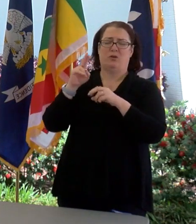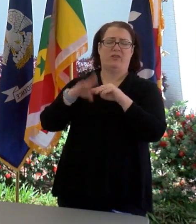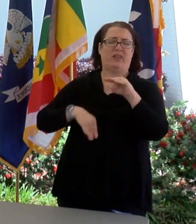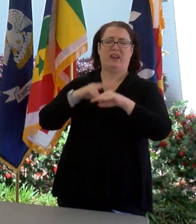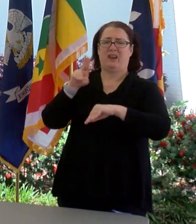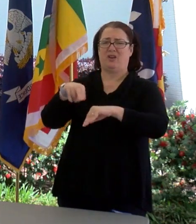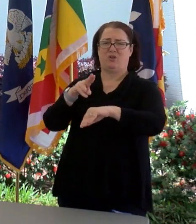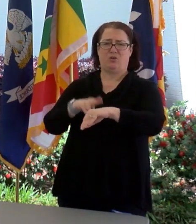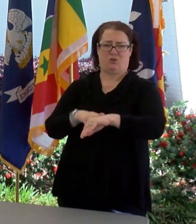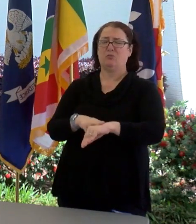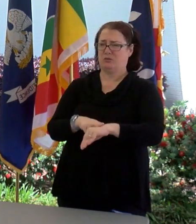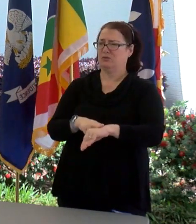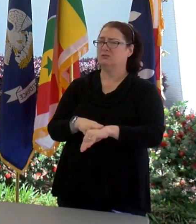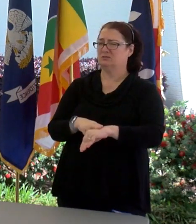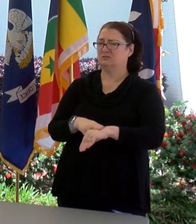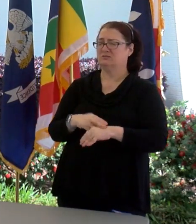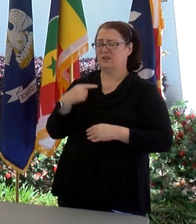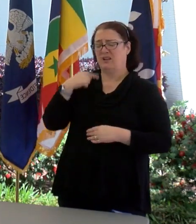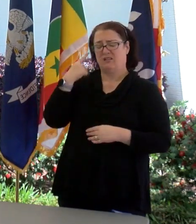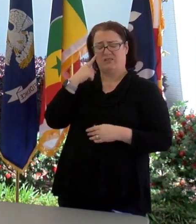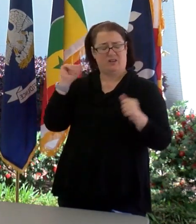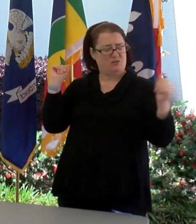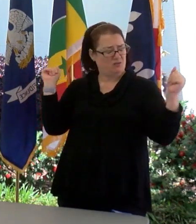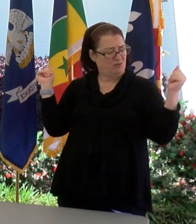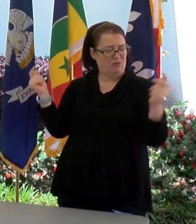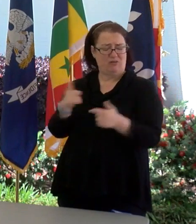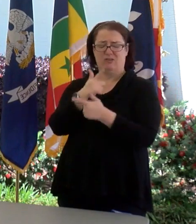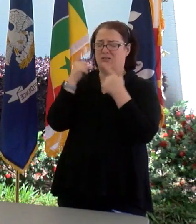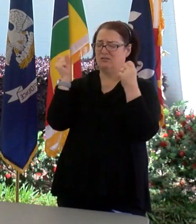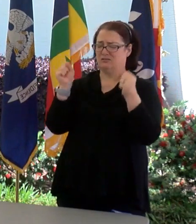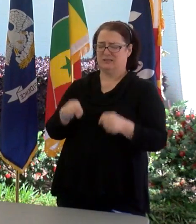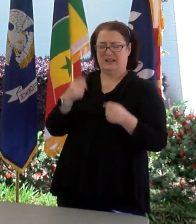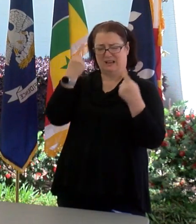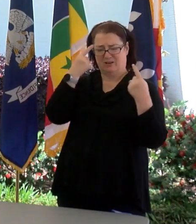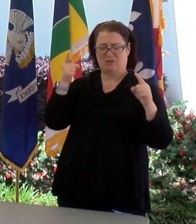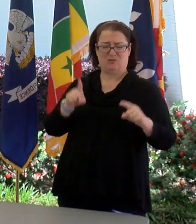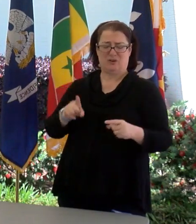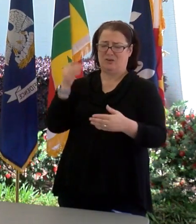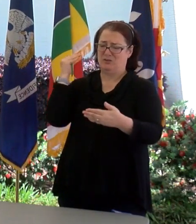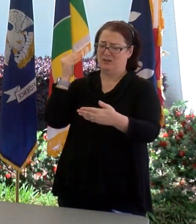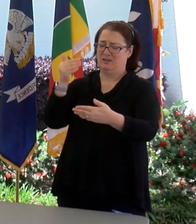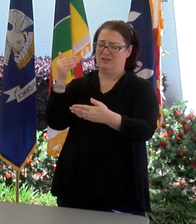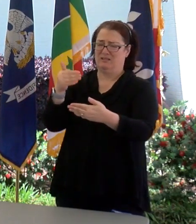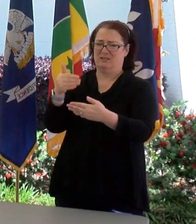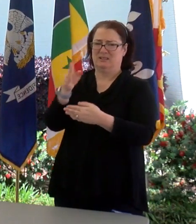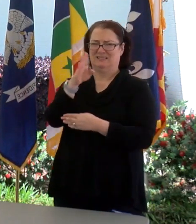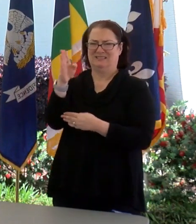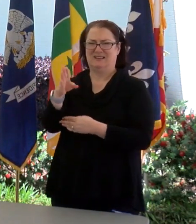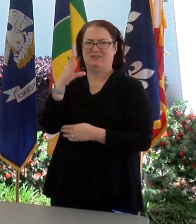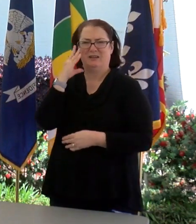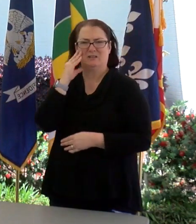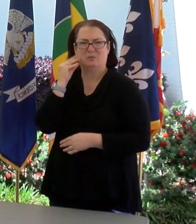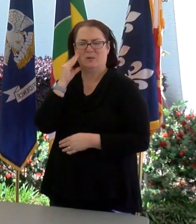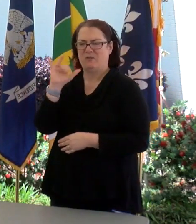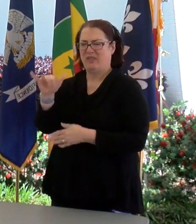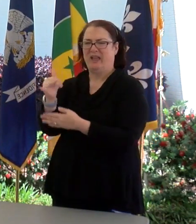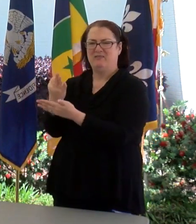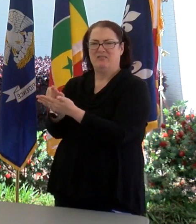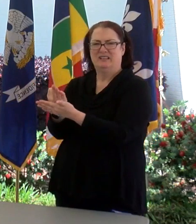I think we can all agree that we are facing unprecedented fiscal challenges for our nation, our state, and our parish.